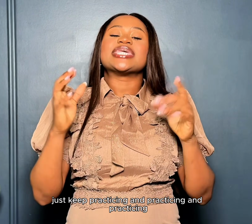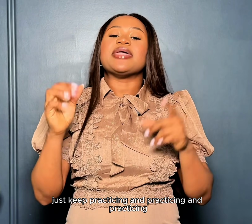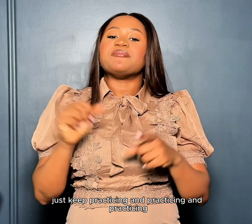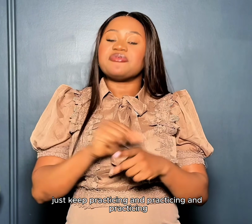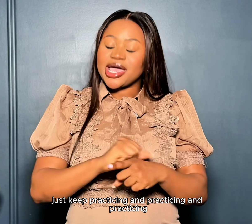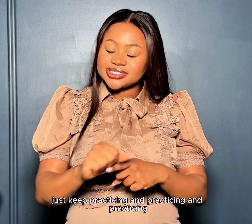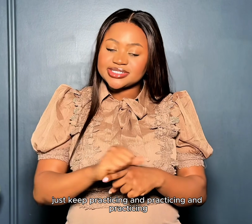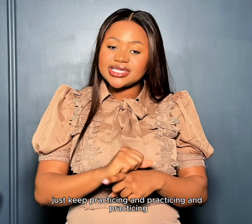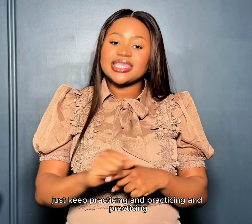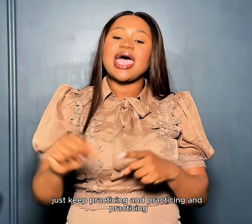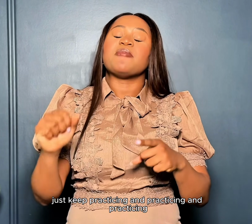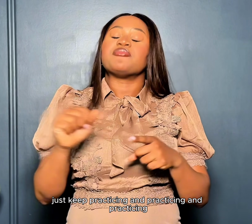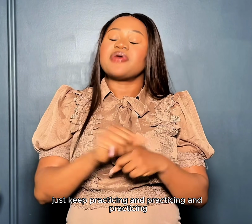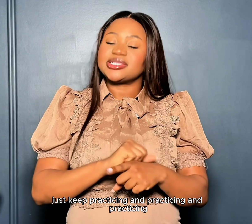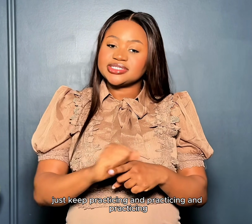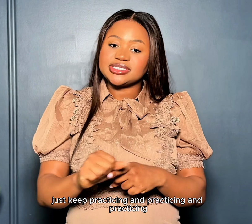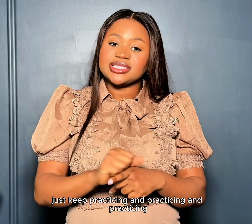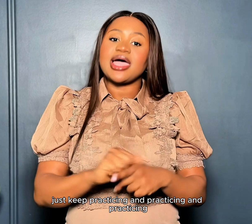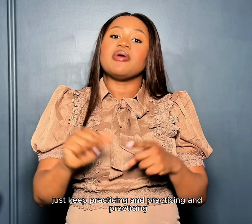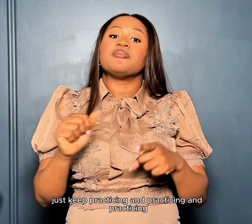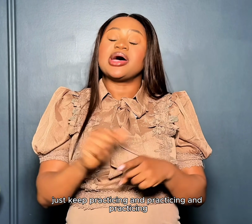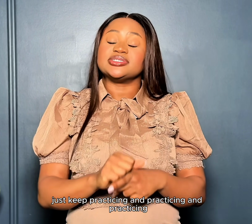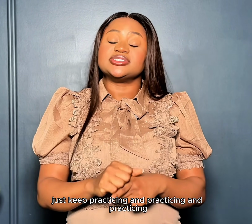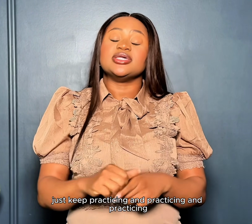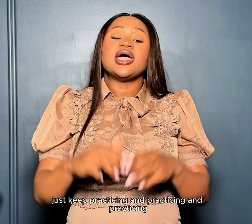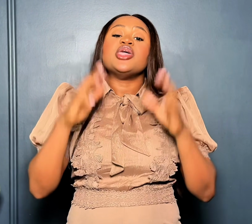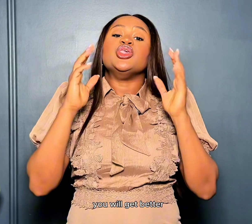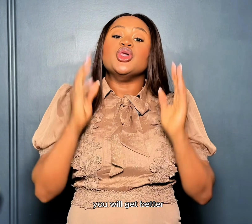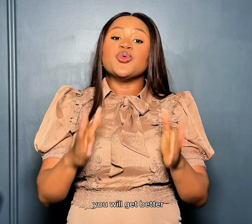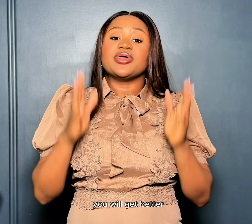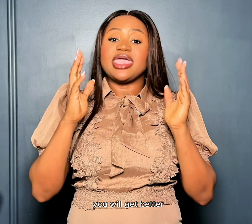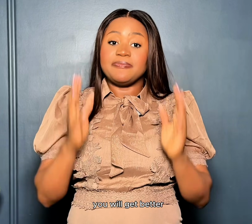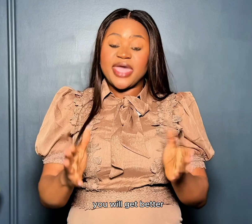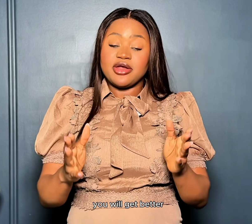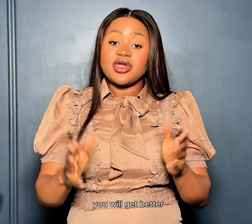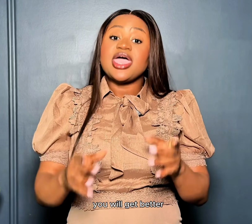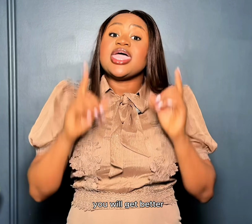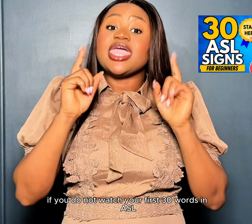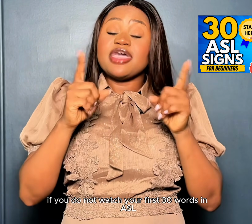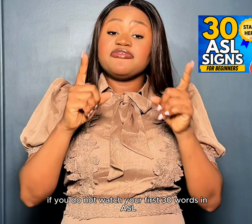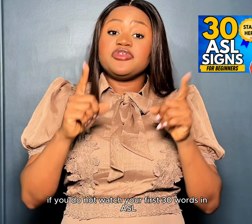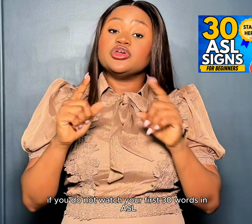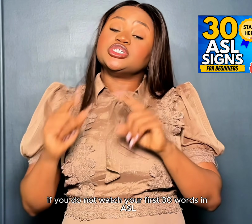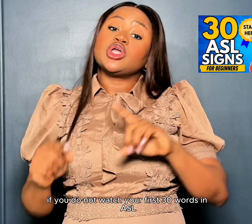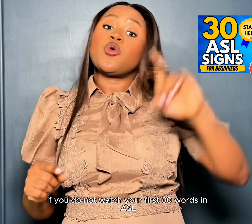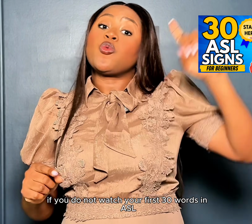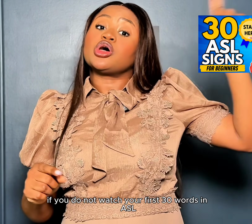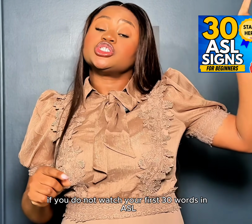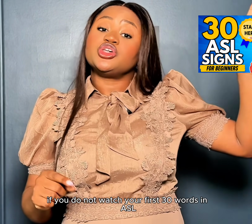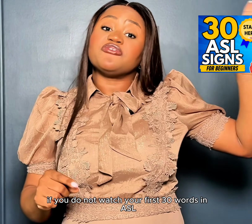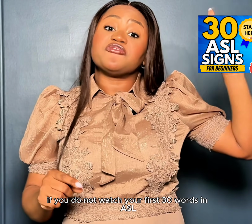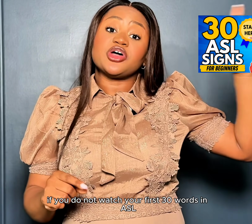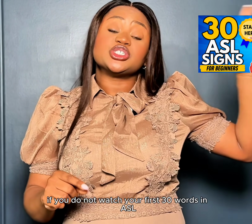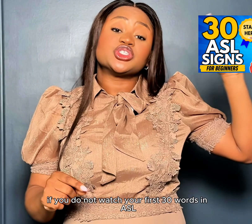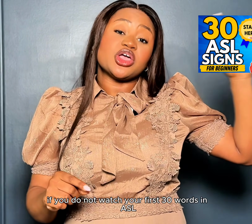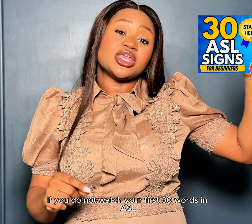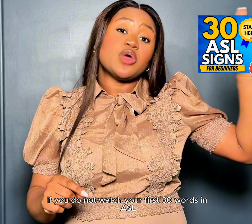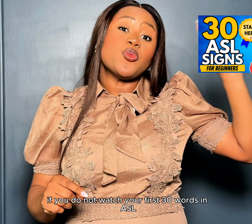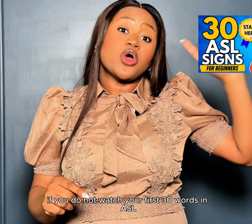Just keep practicing and practicing and practicing. You will get better. if you did not watch your first 30